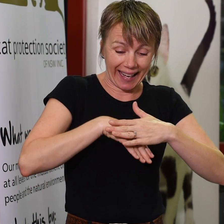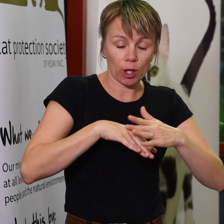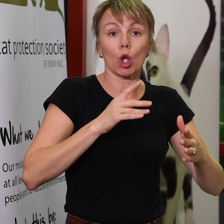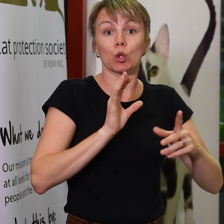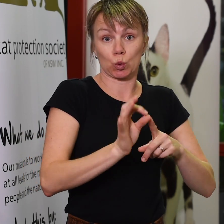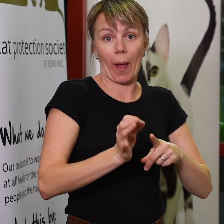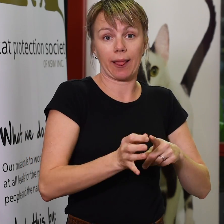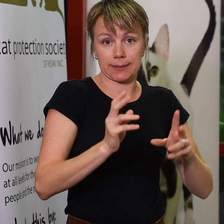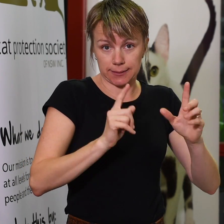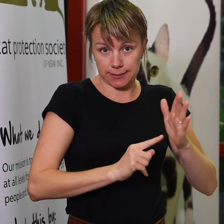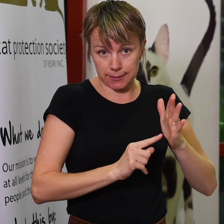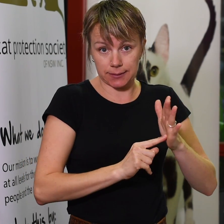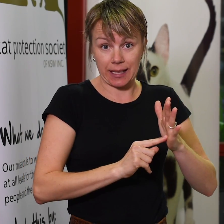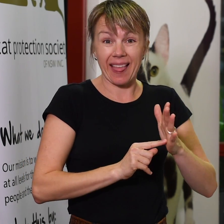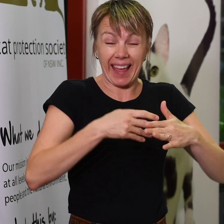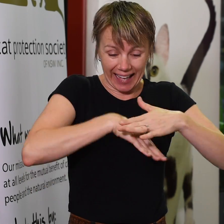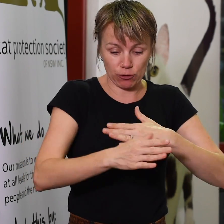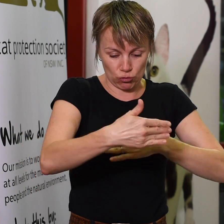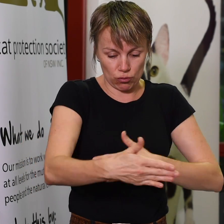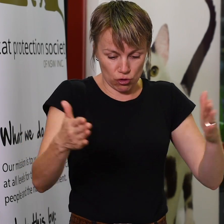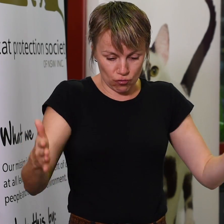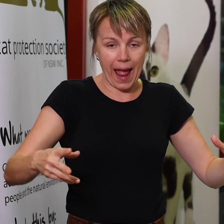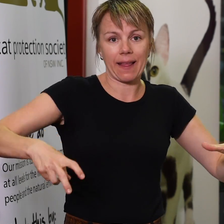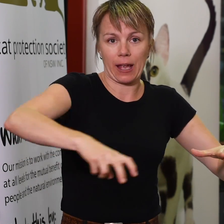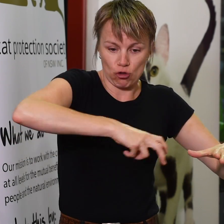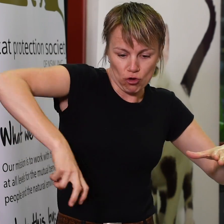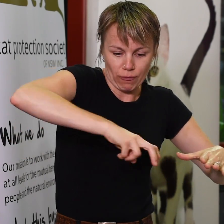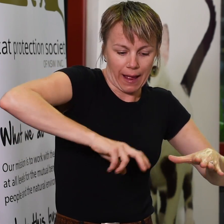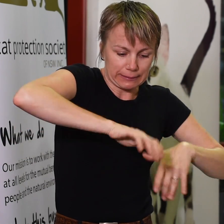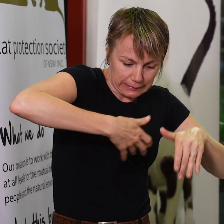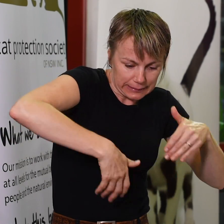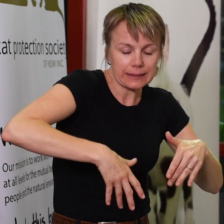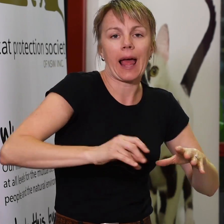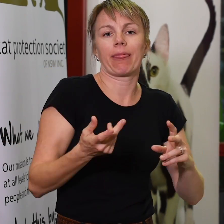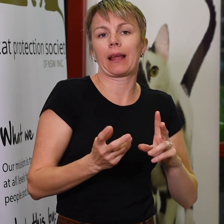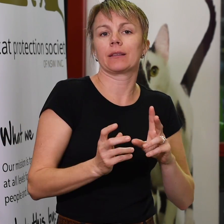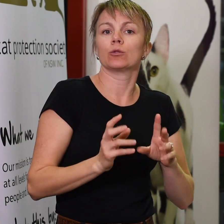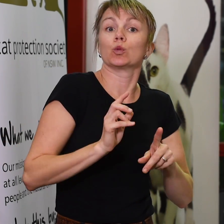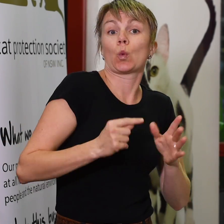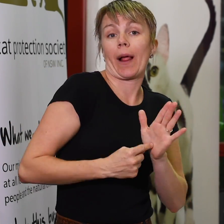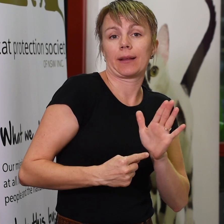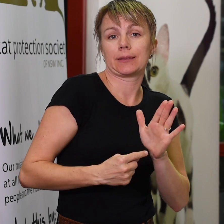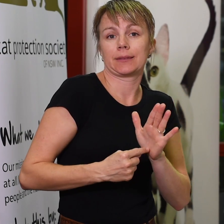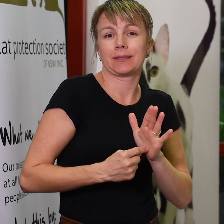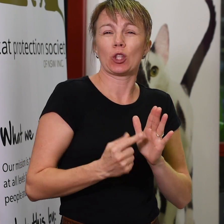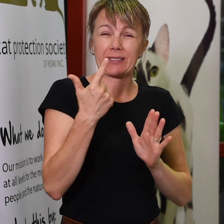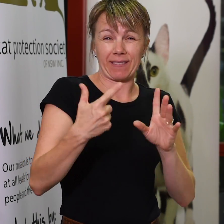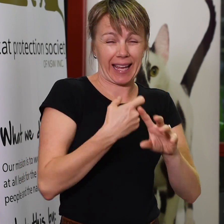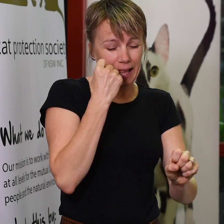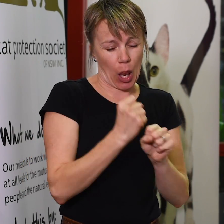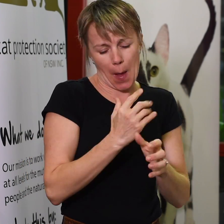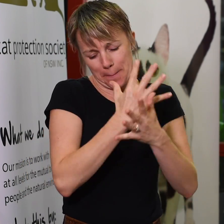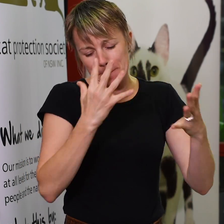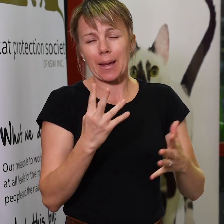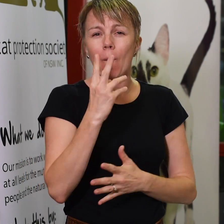turn around a few times, have a dig, and then toilet. So you've got an adult 7-kilo cat is not going to want to